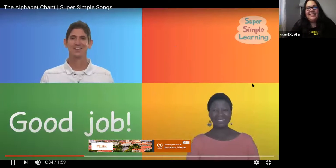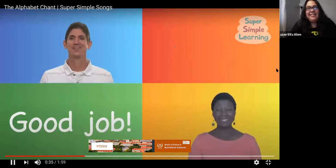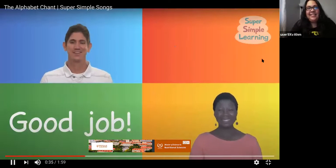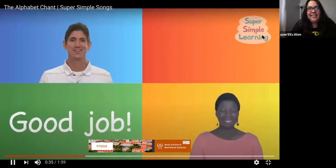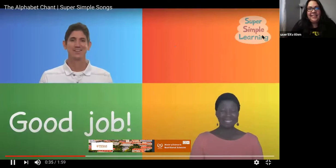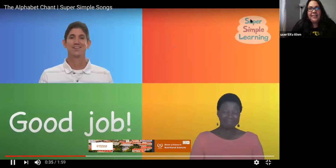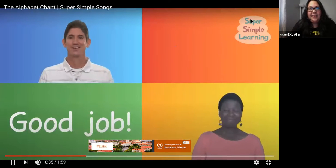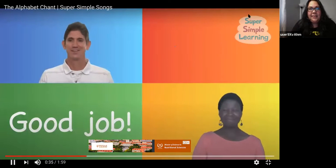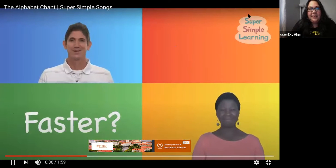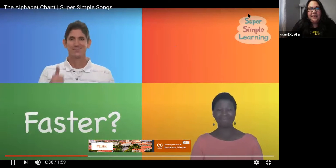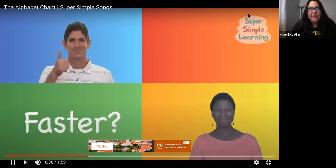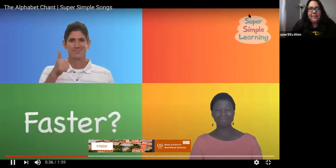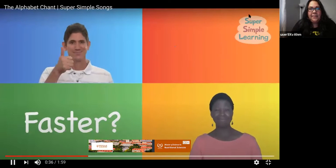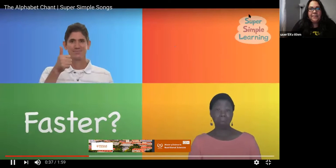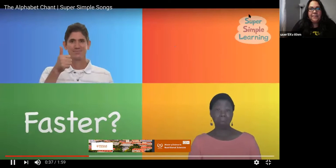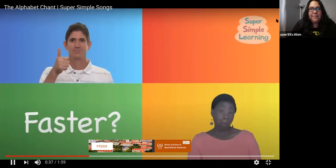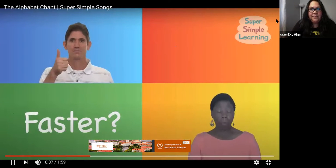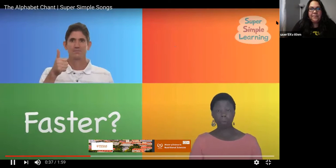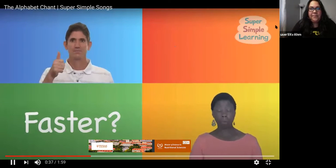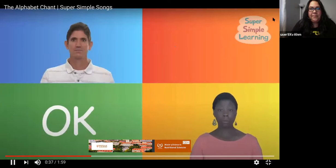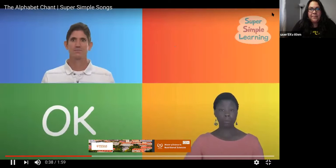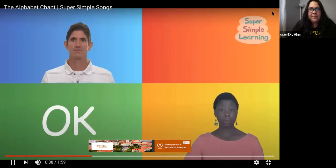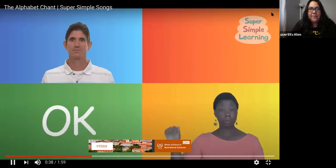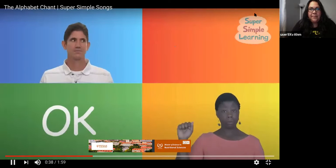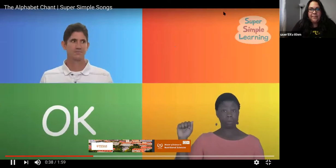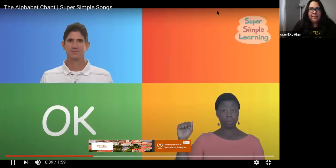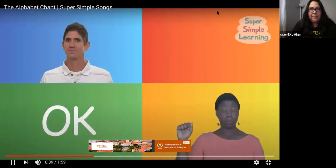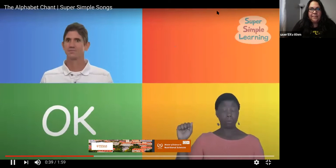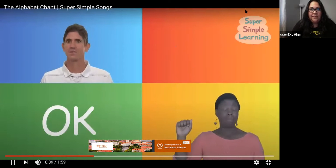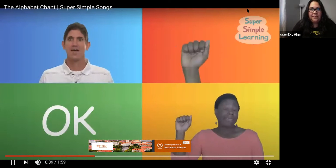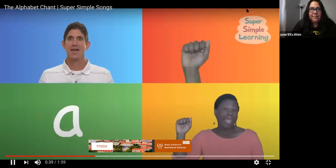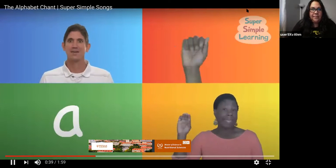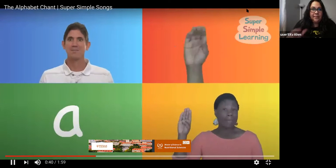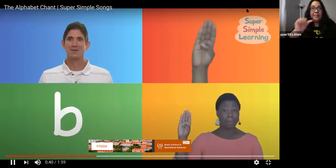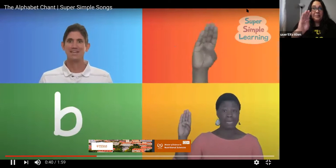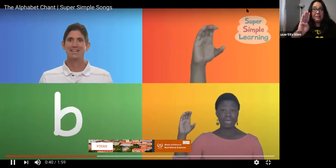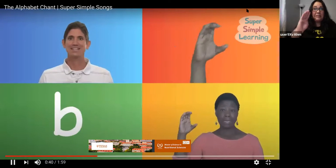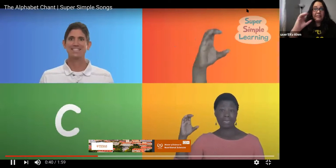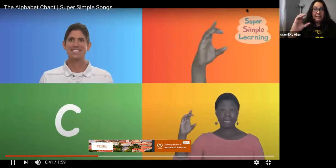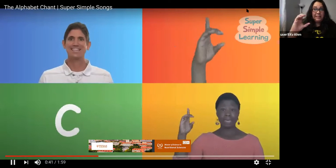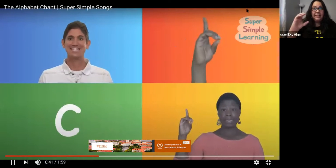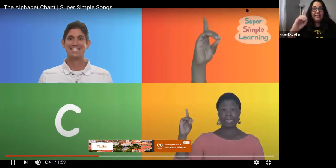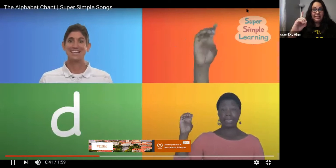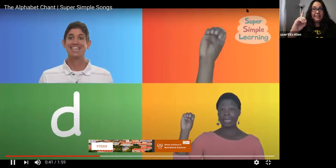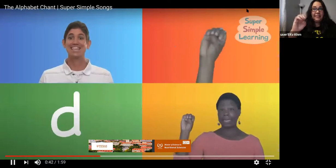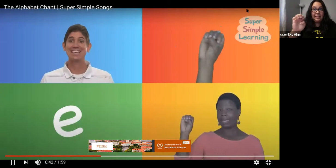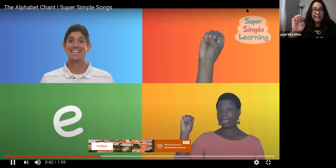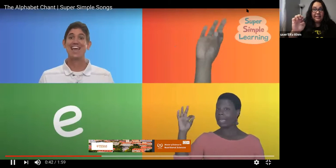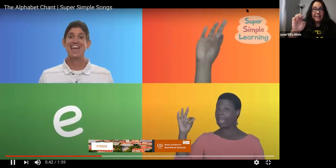job. Faster? Okay. A, B, C, D, E,